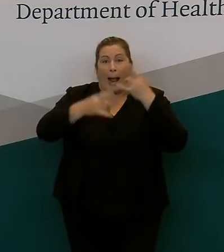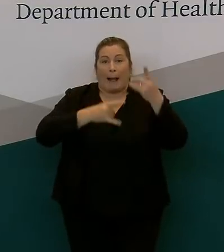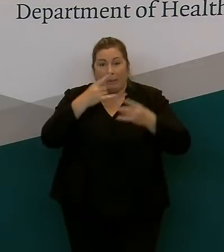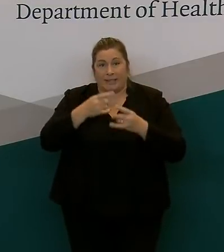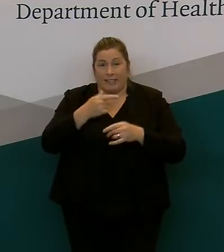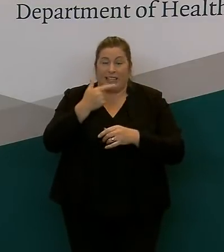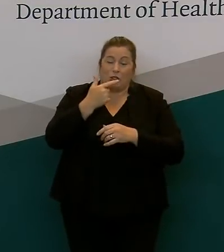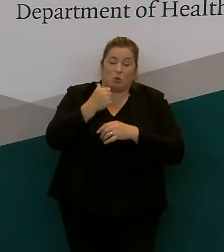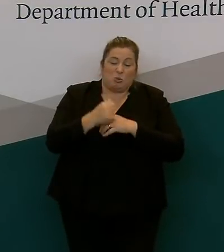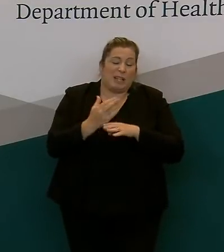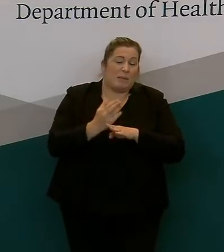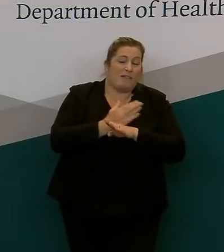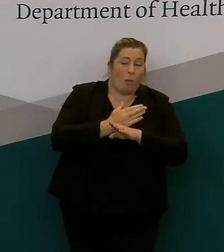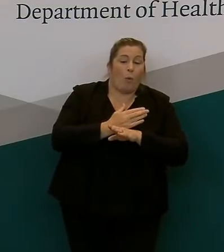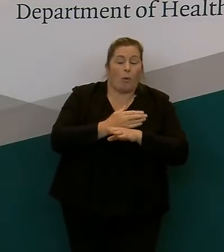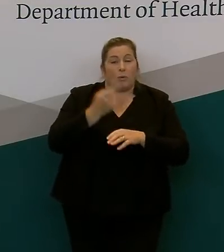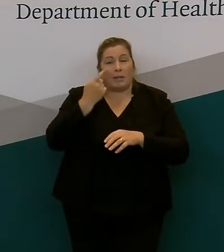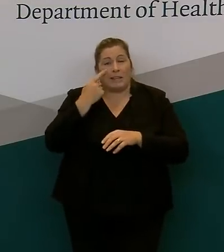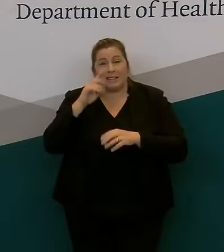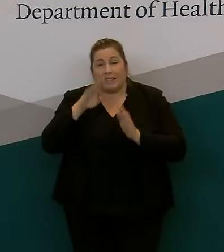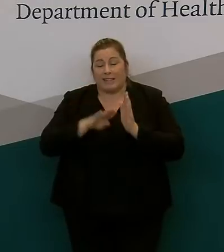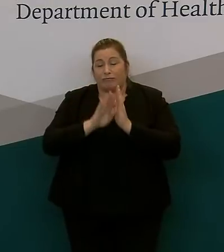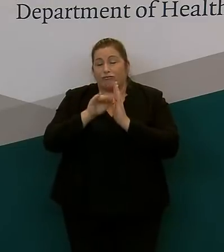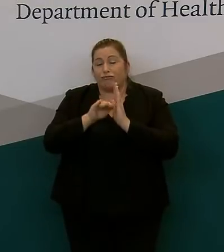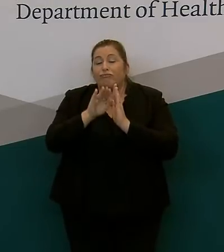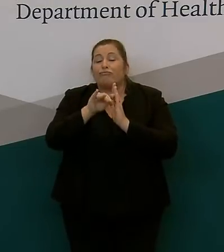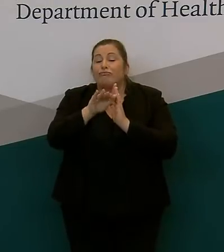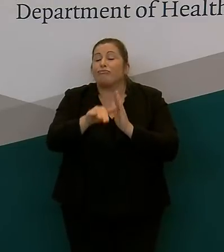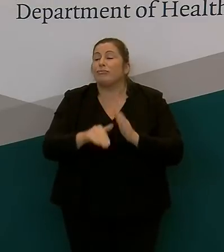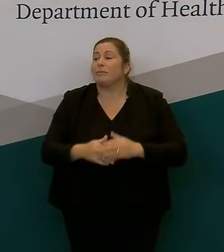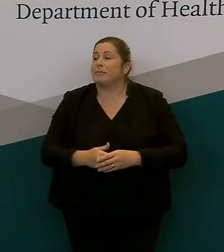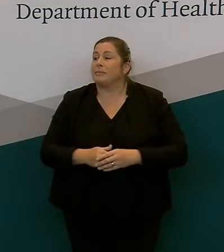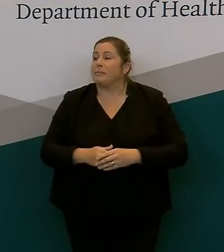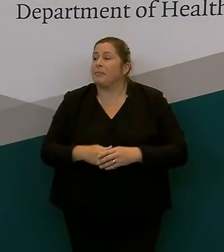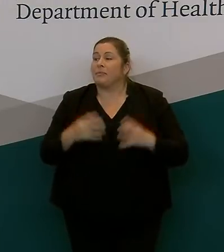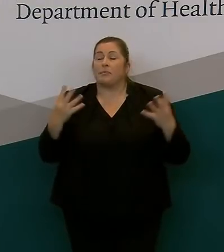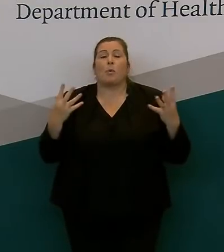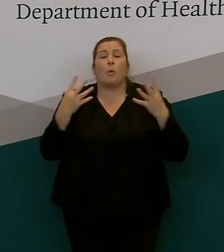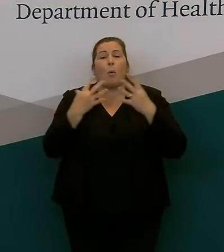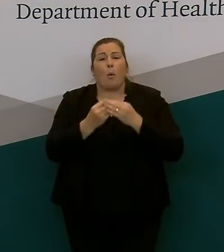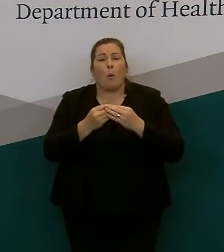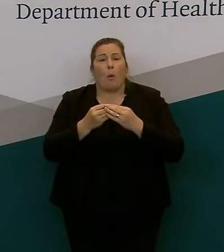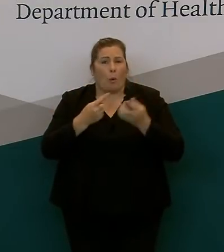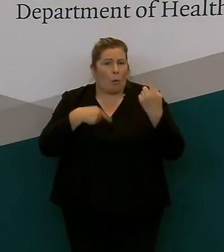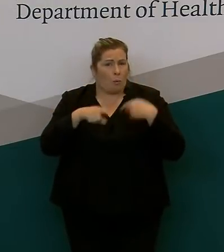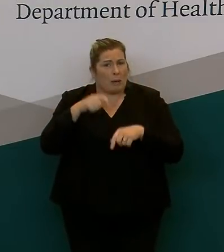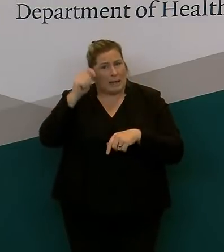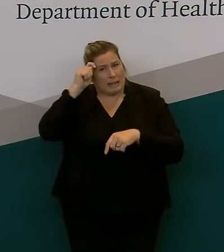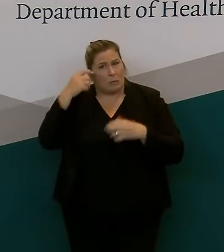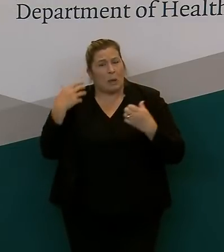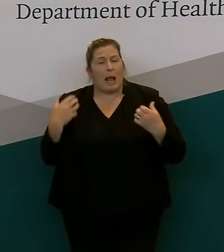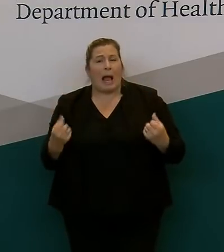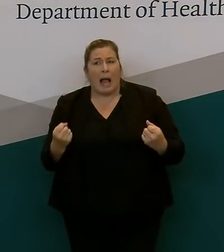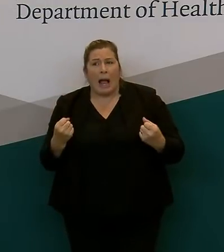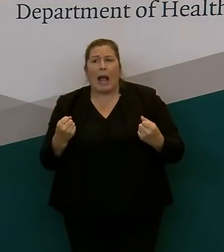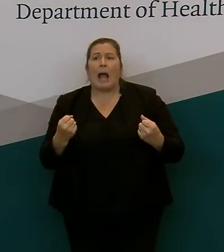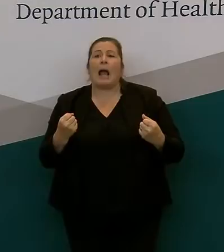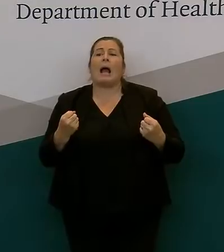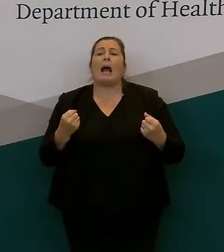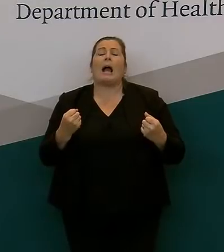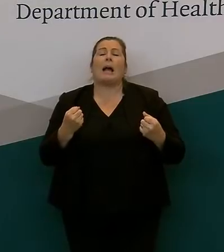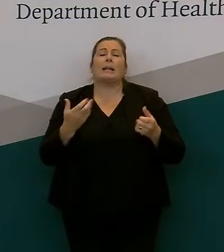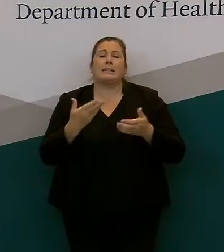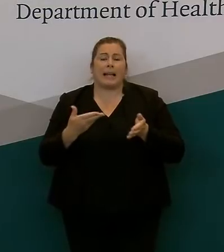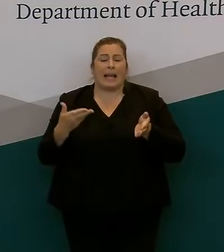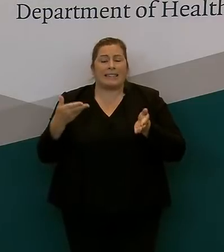in the week and stabilizing now. So all in all, we think we had some additional reported